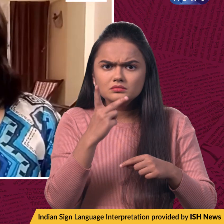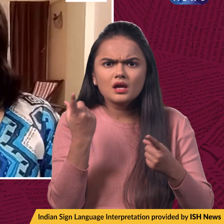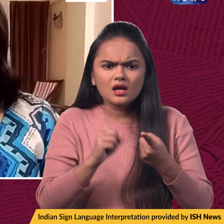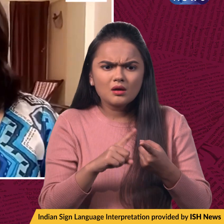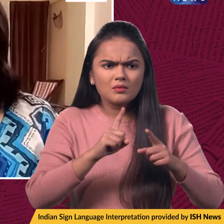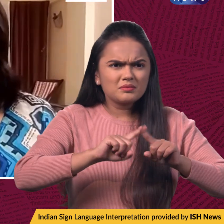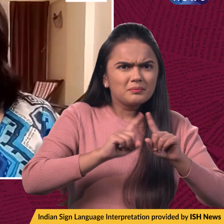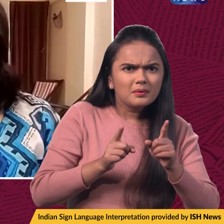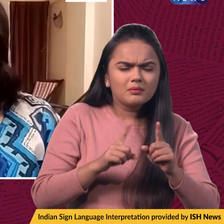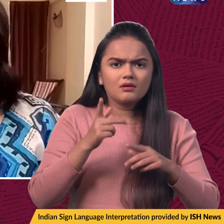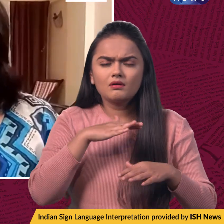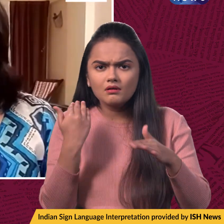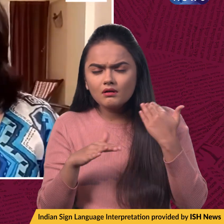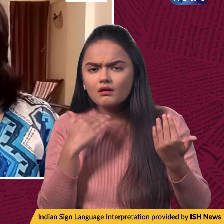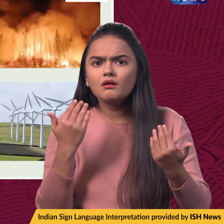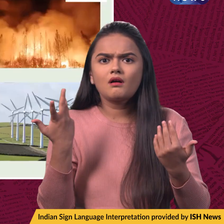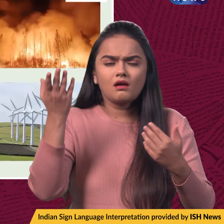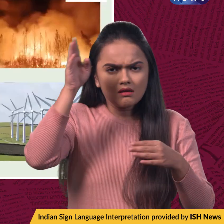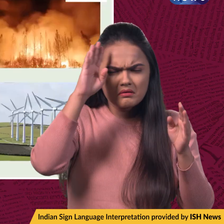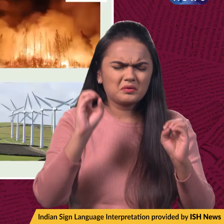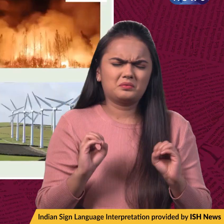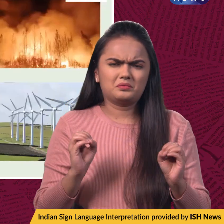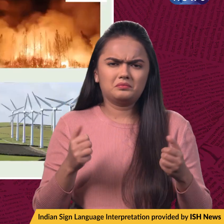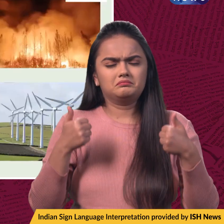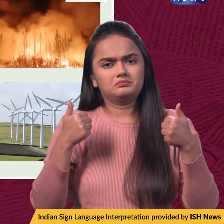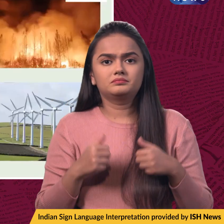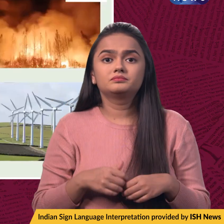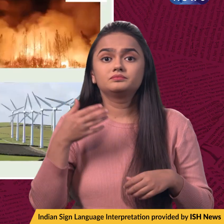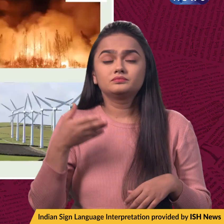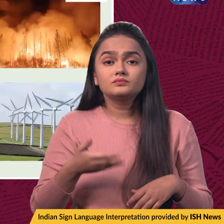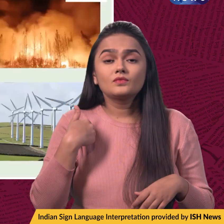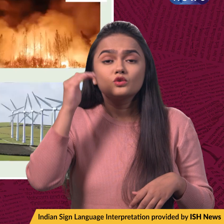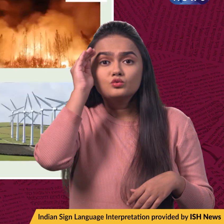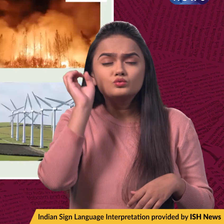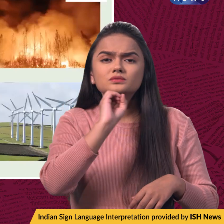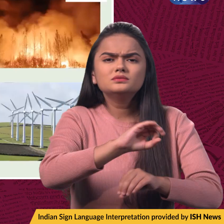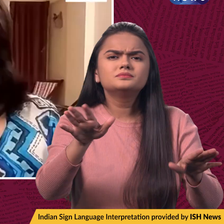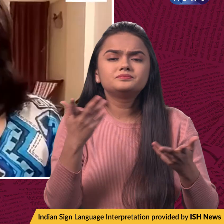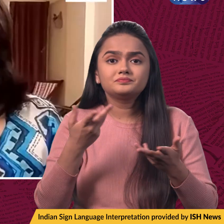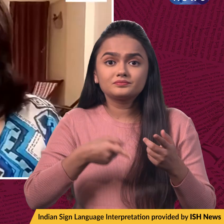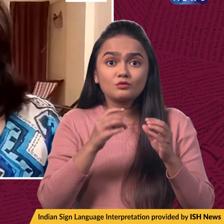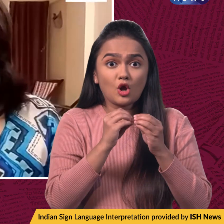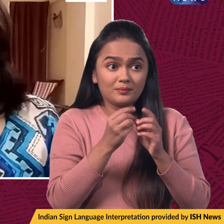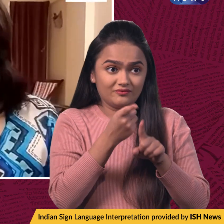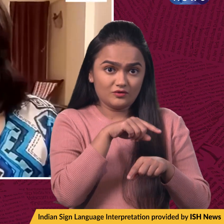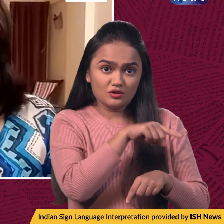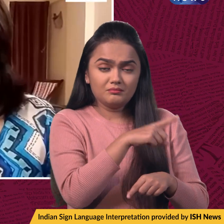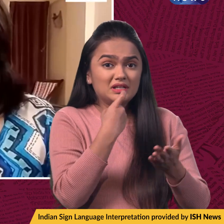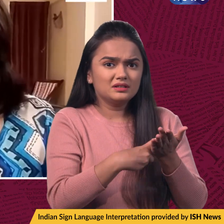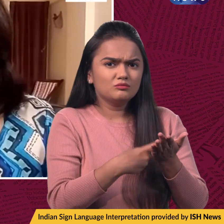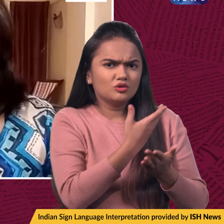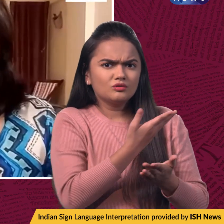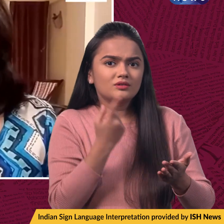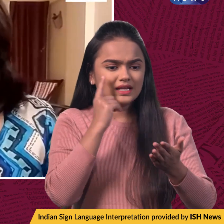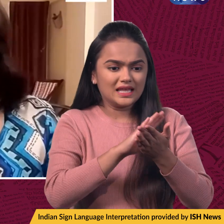damage, injuries, or deaths. On to environment news right now, and this is coming out of the city of Mumbai. A